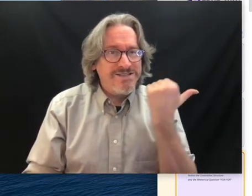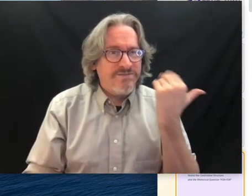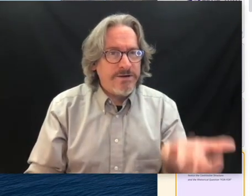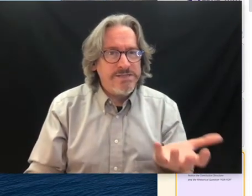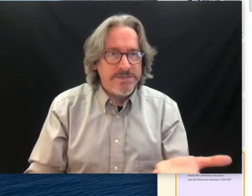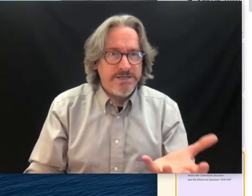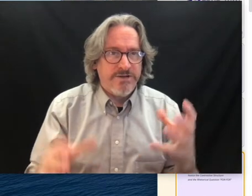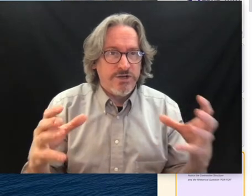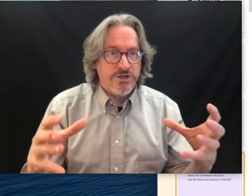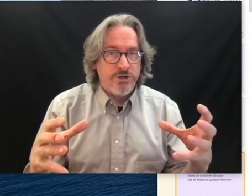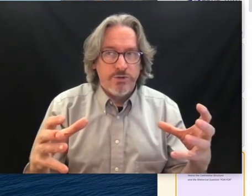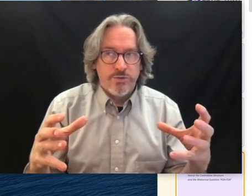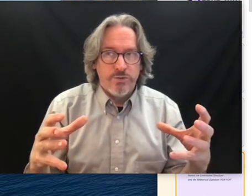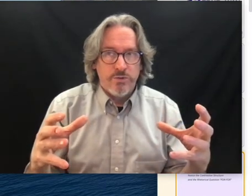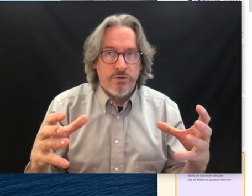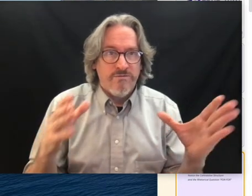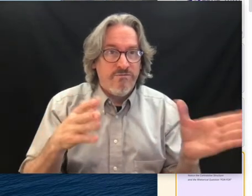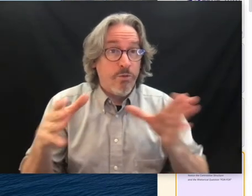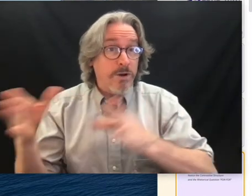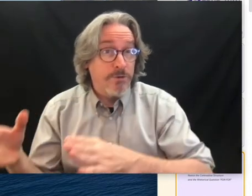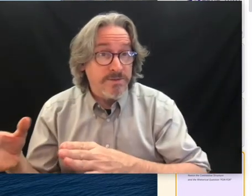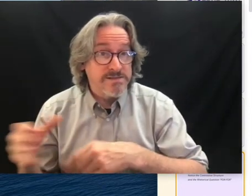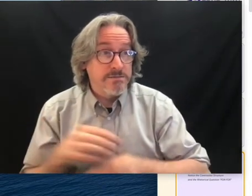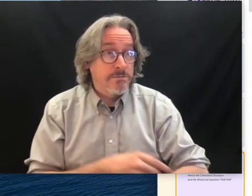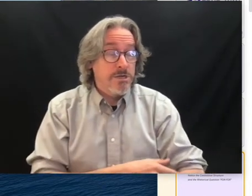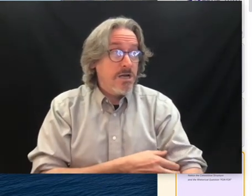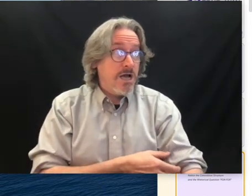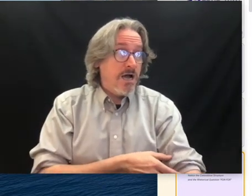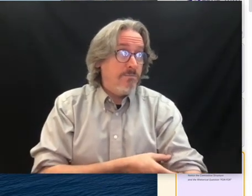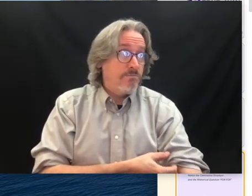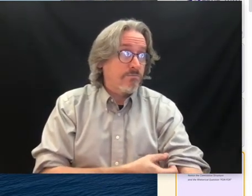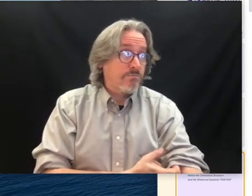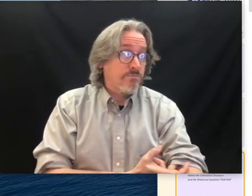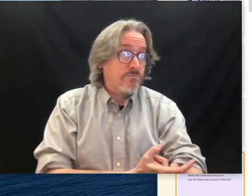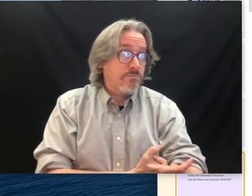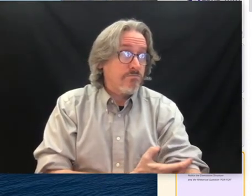4-4 is very specific to for what purpose.